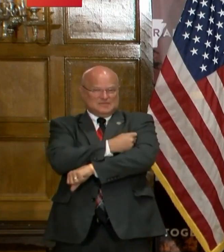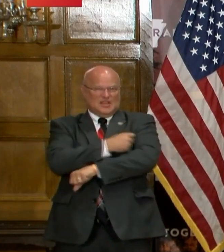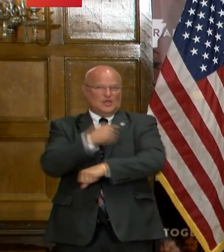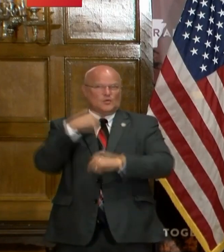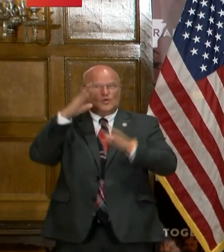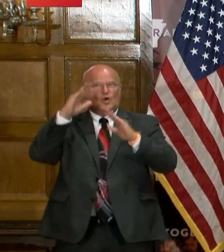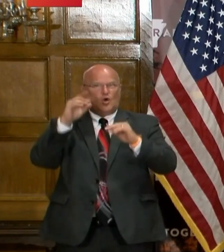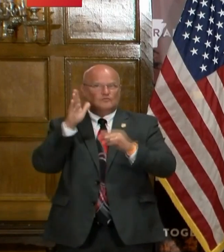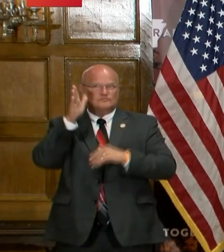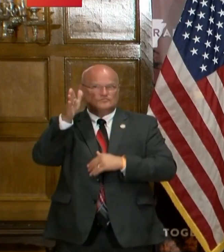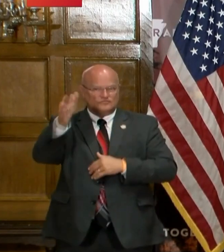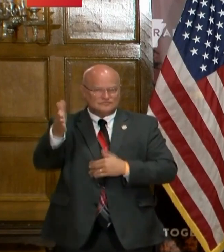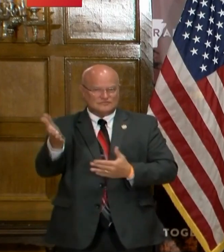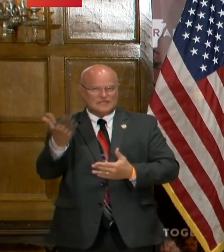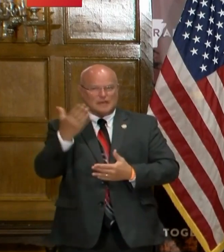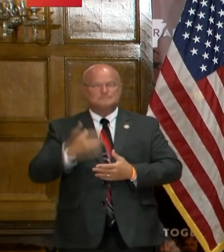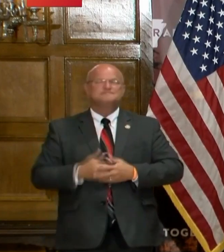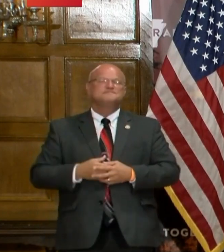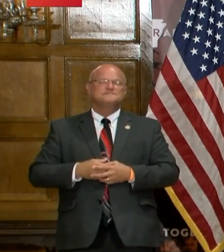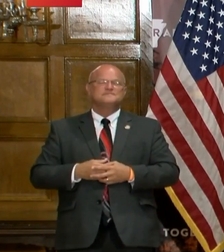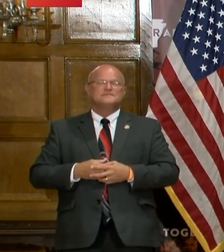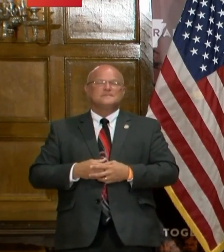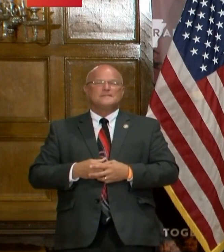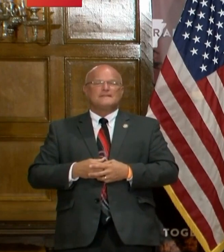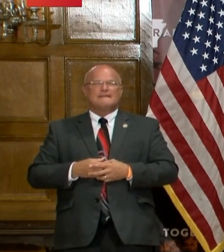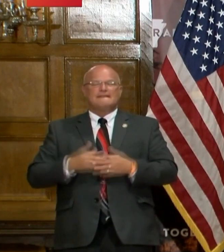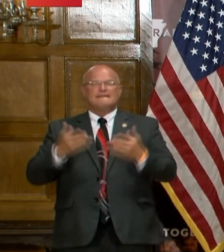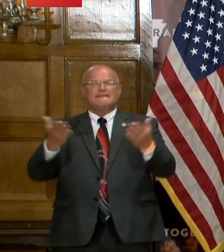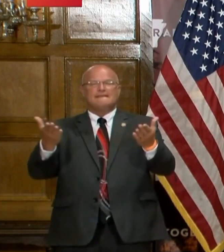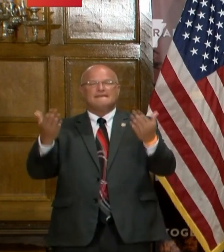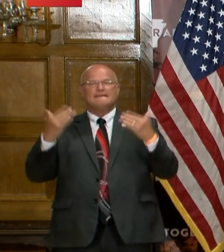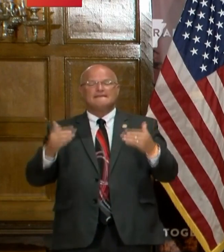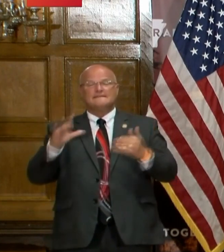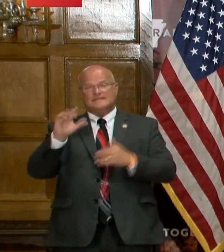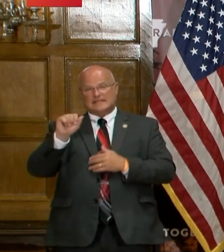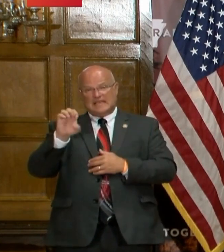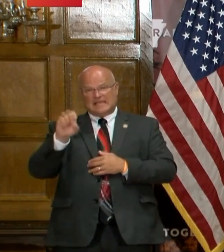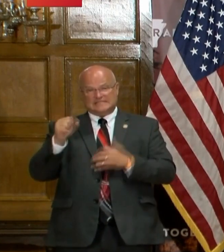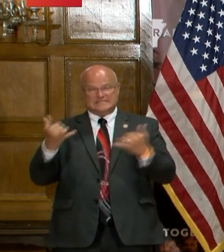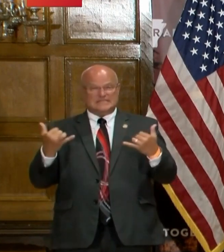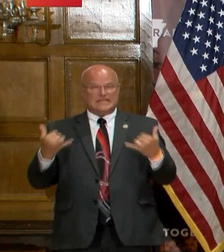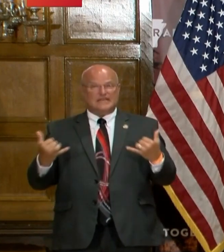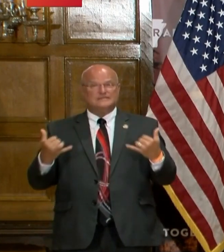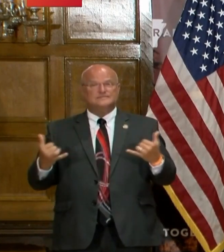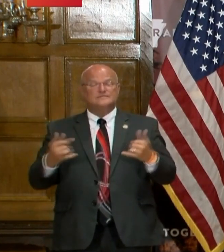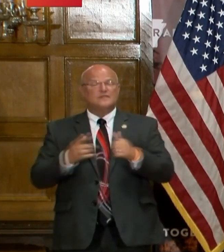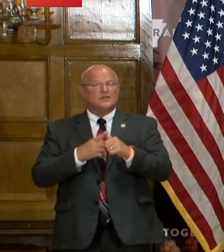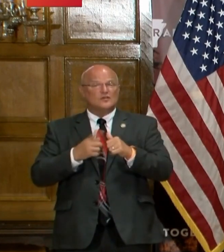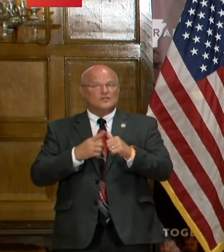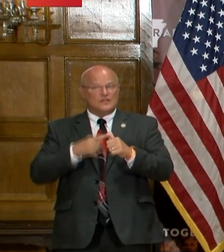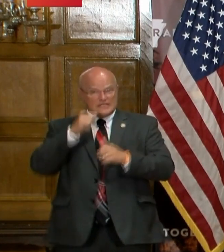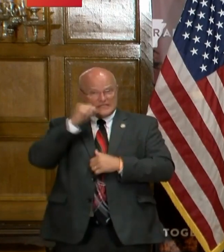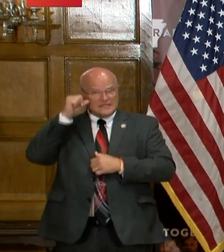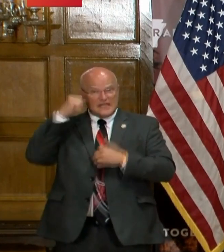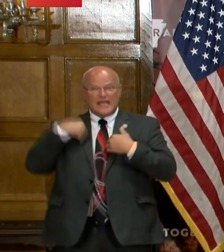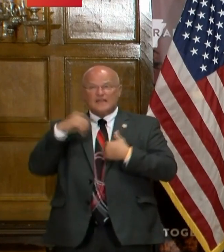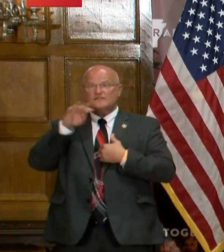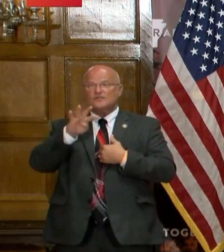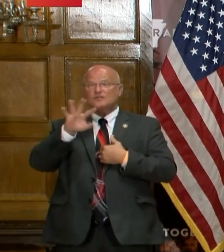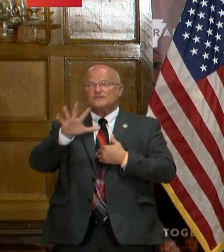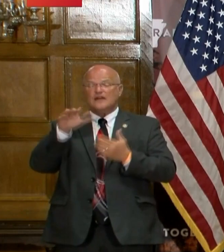that we all hope for. And then let me move to our cases today. First, yesterday we